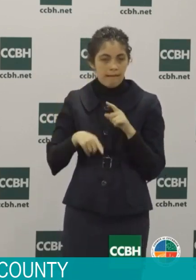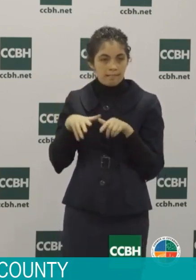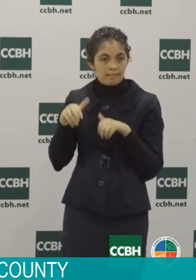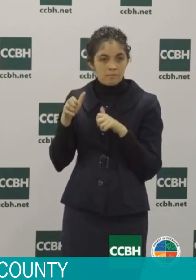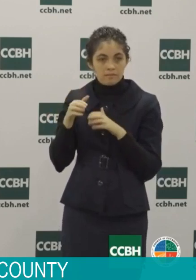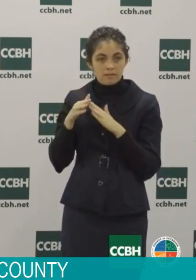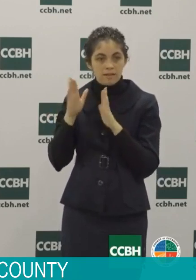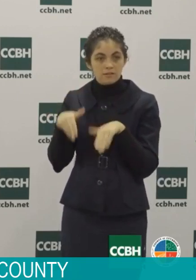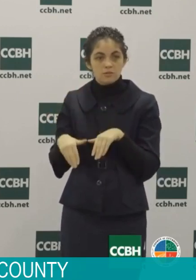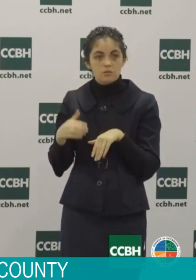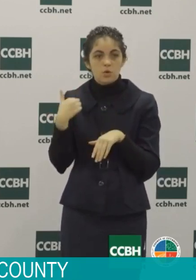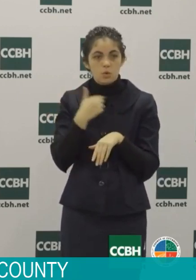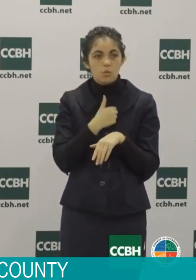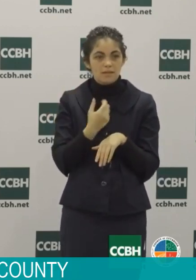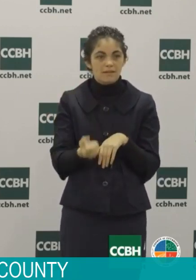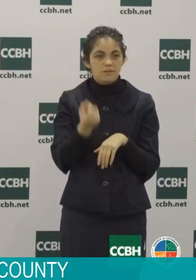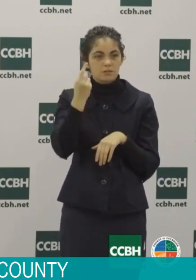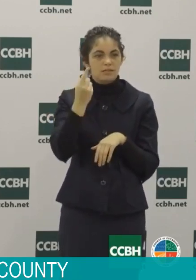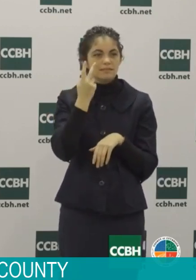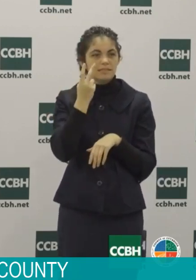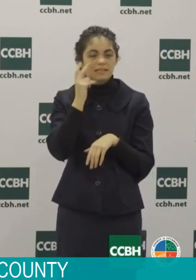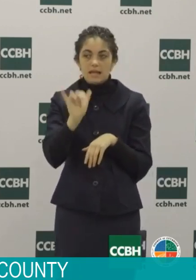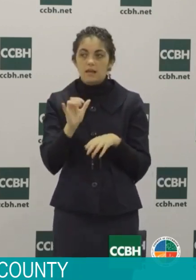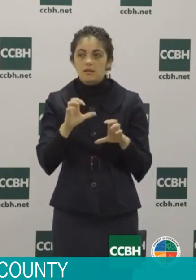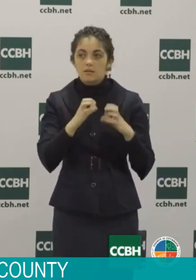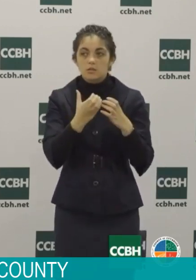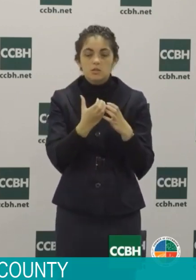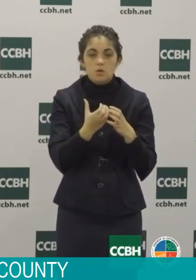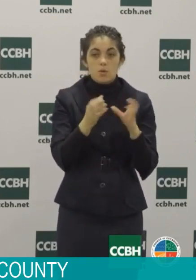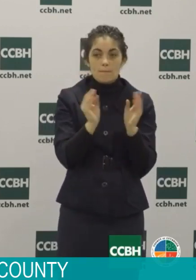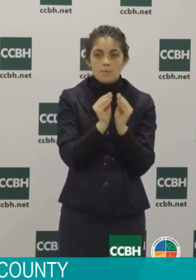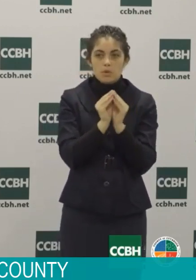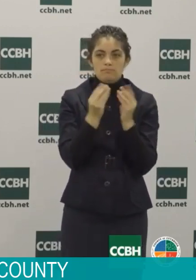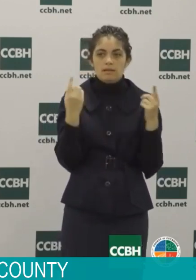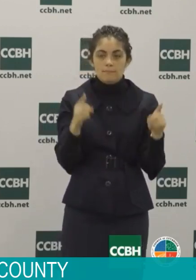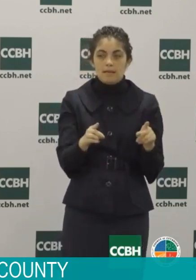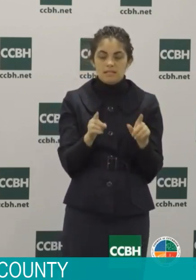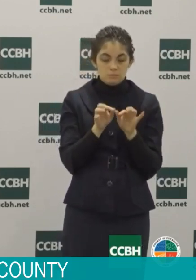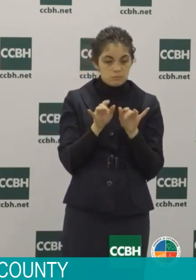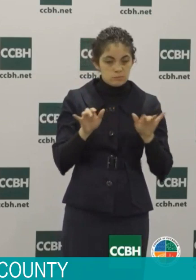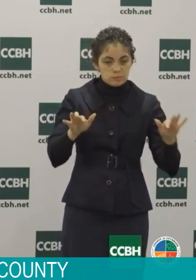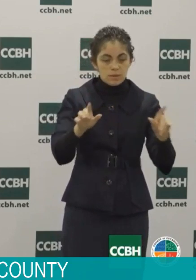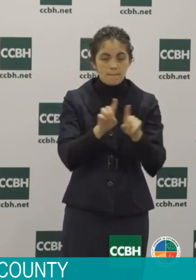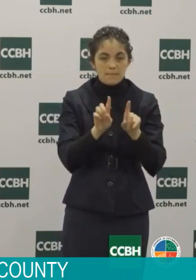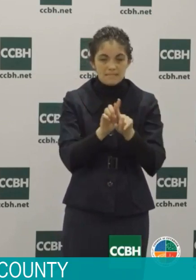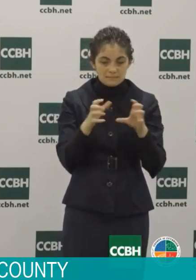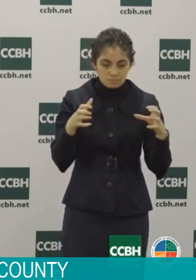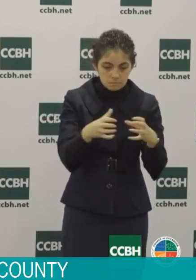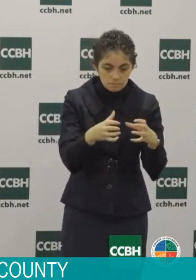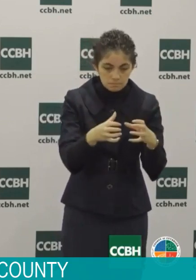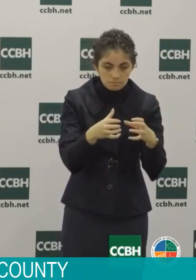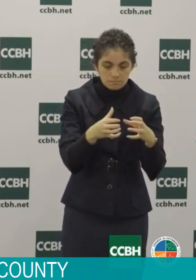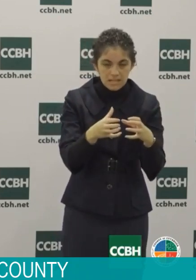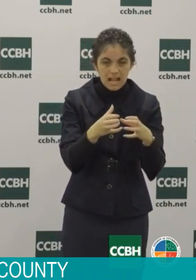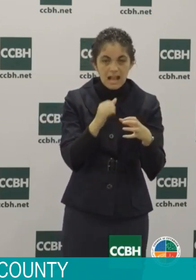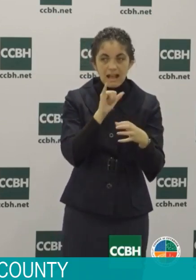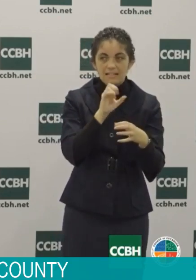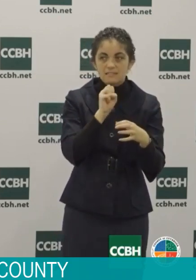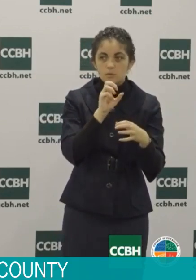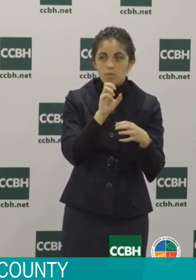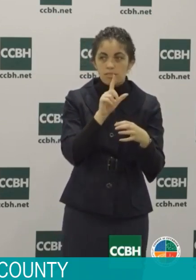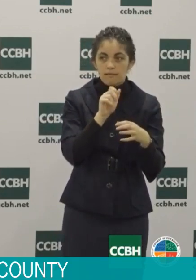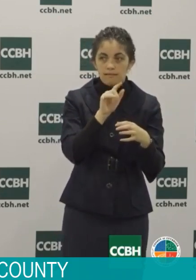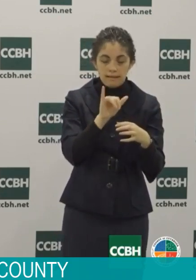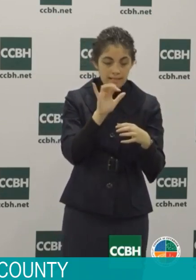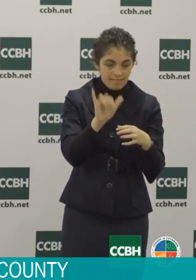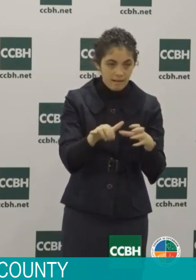the combination of clusters from coming together and creating a big surge. But we also know that without